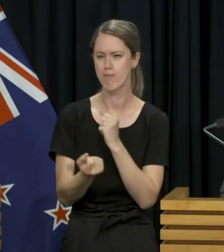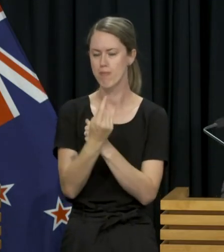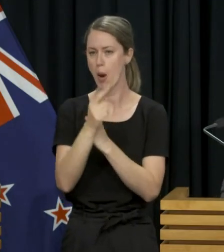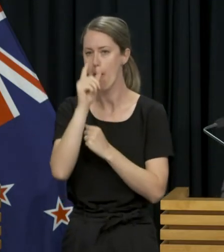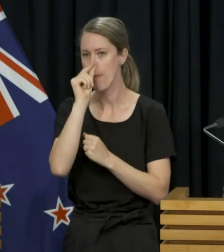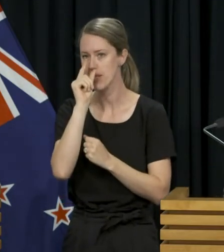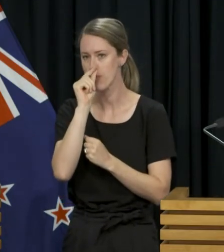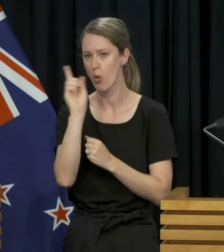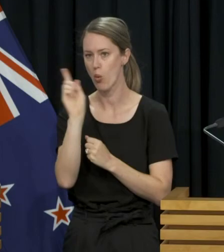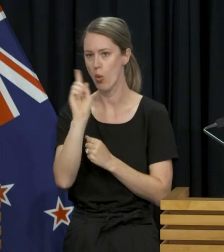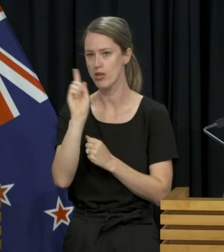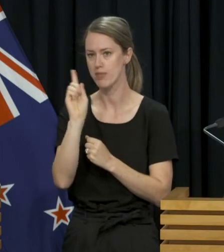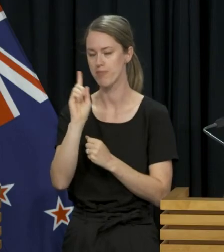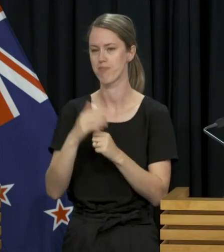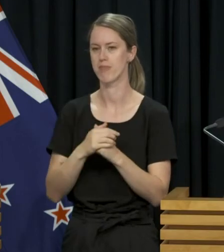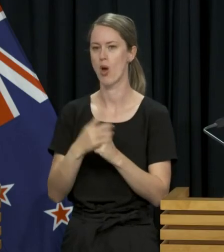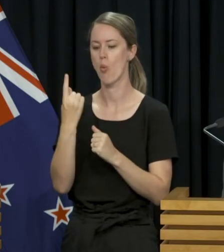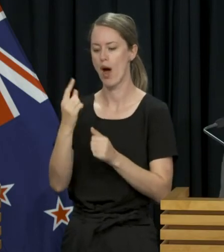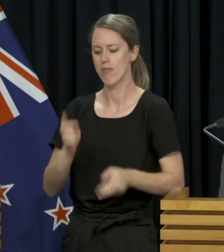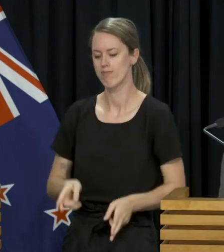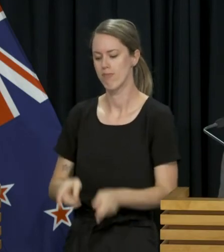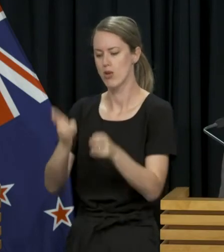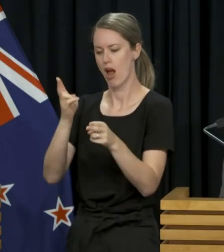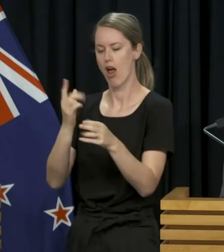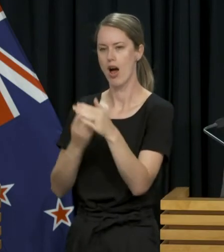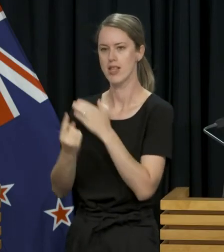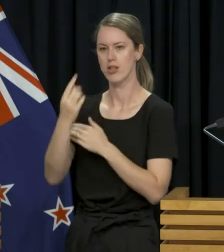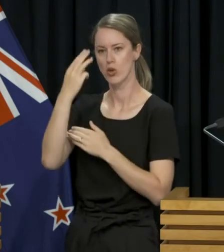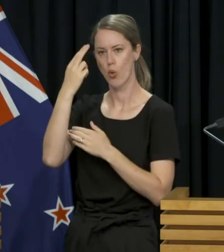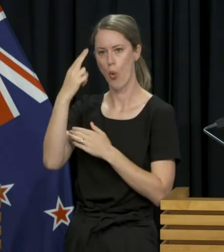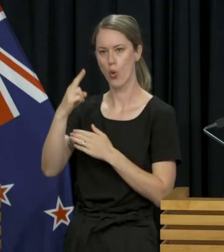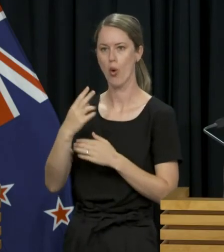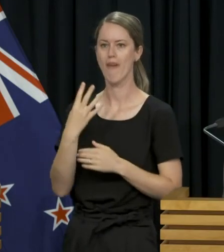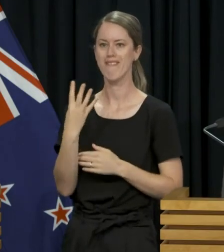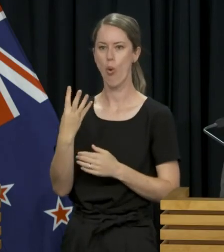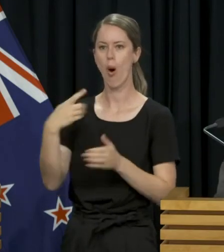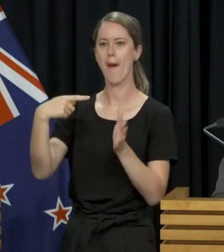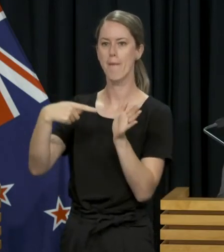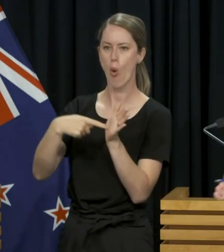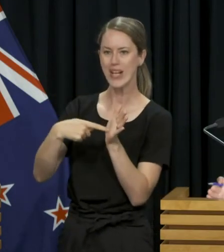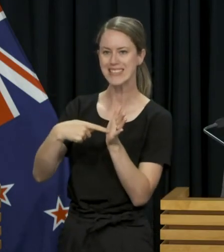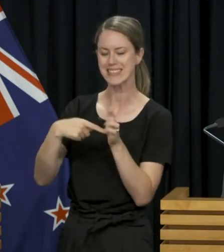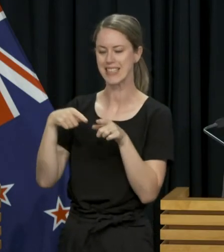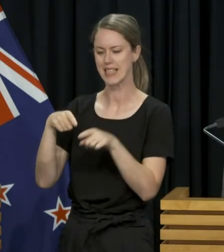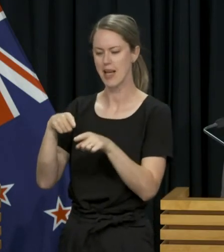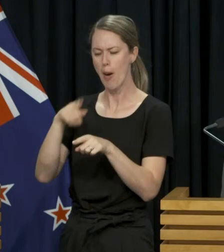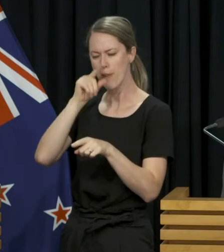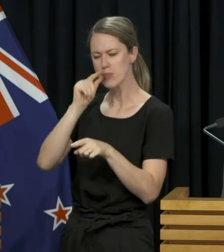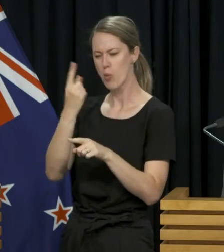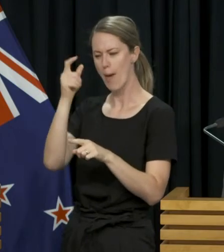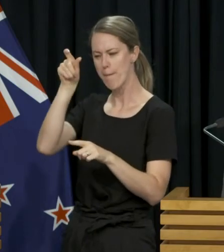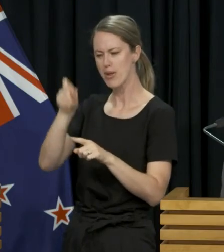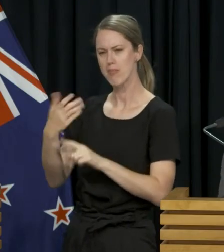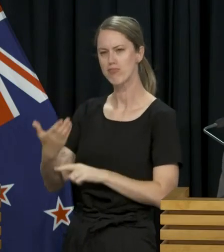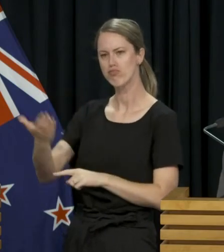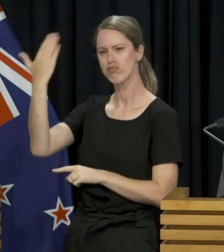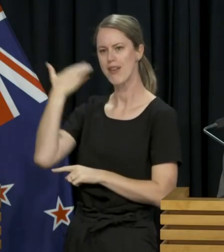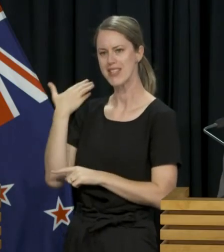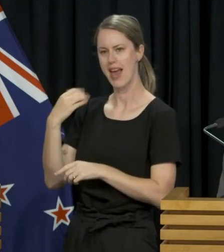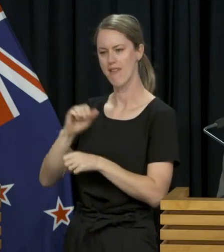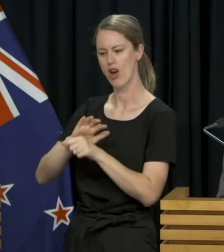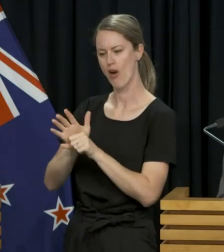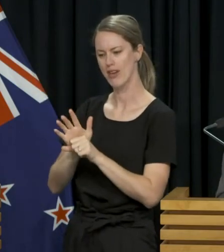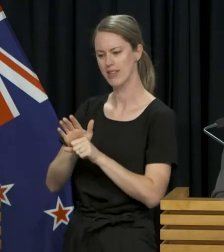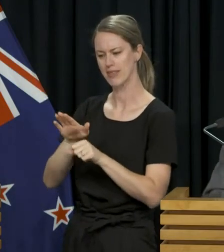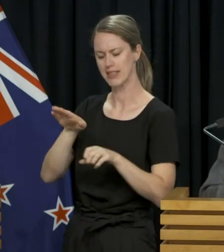4 Points by Sheraton Managed Isolation Facility in Auckland, where there is a possible genomic similarity between a previous positive